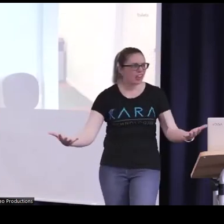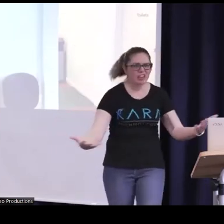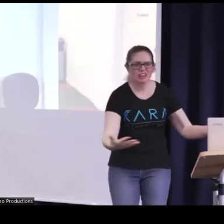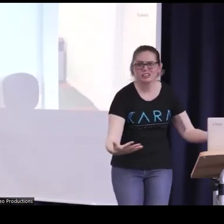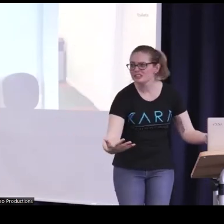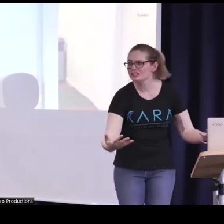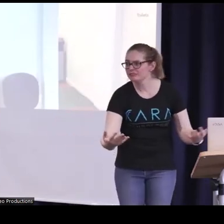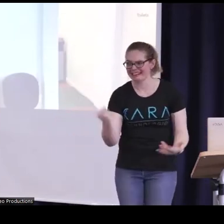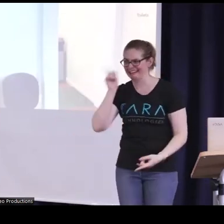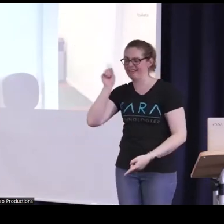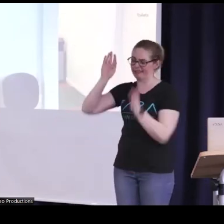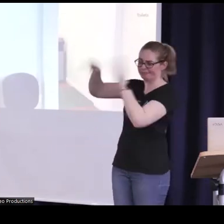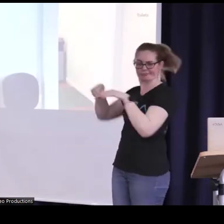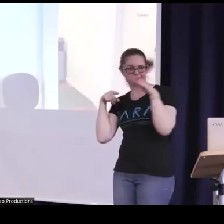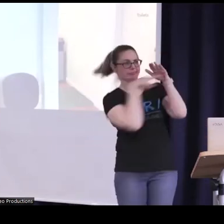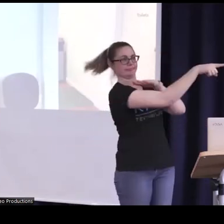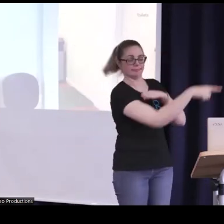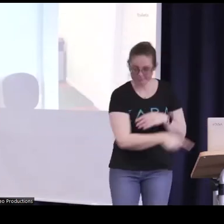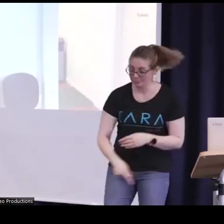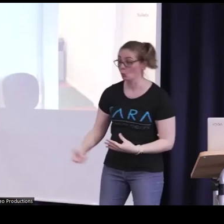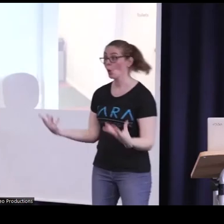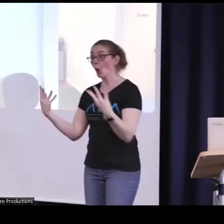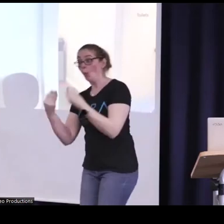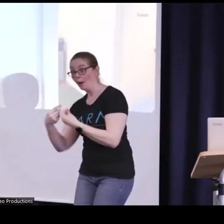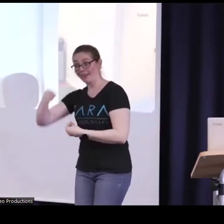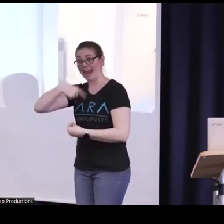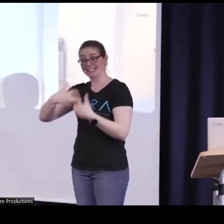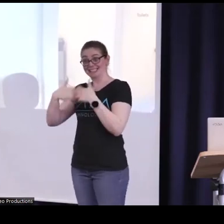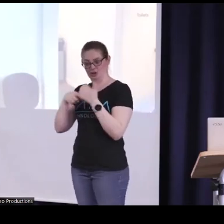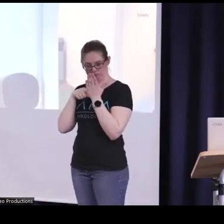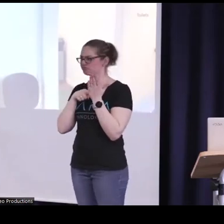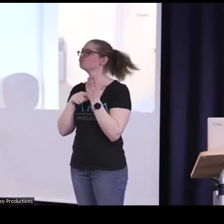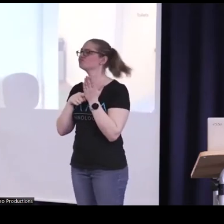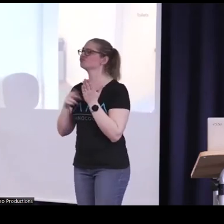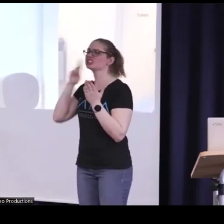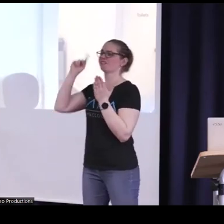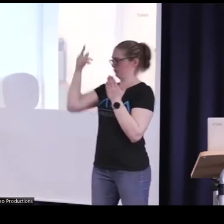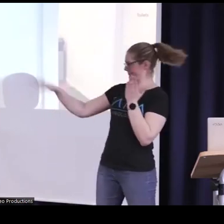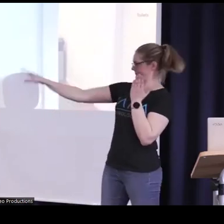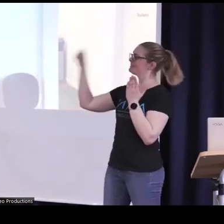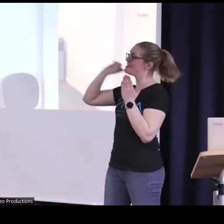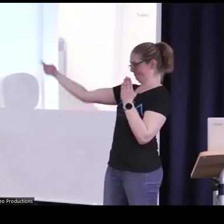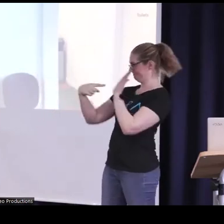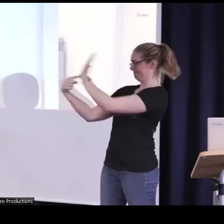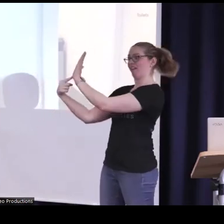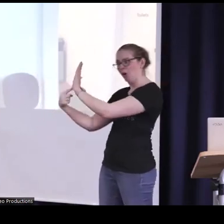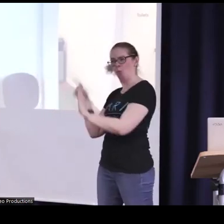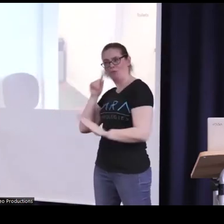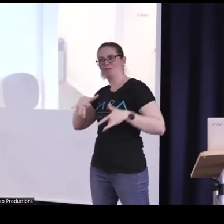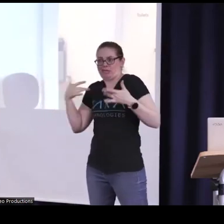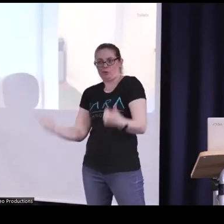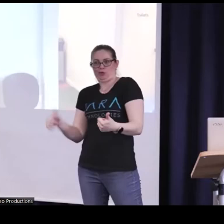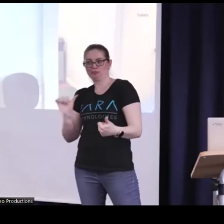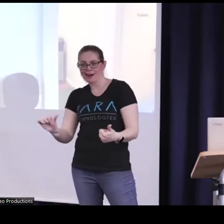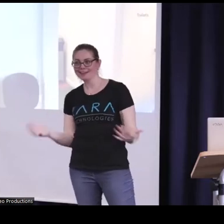So without the technology, the hearing people can just leave, but with our technology, deaf people are able to